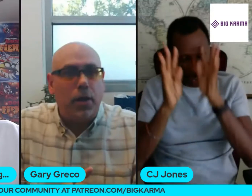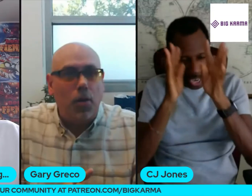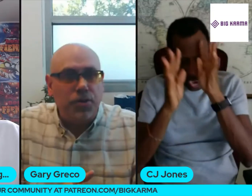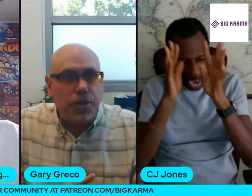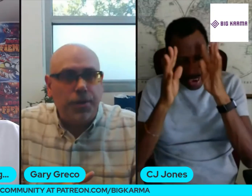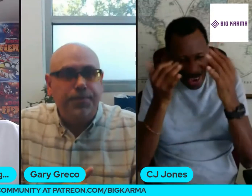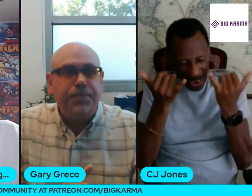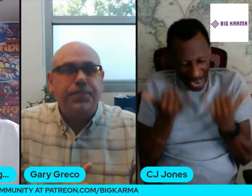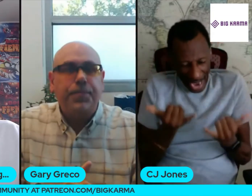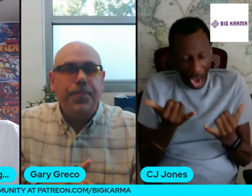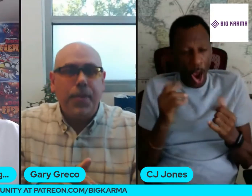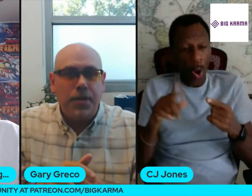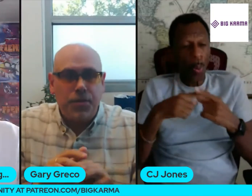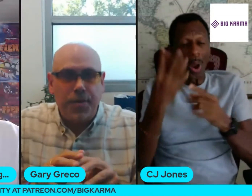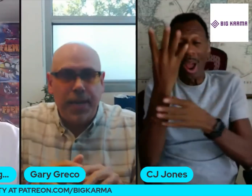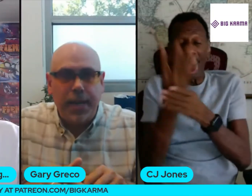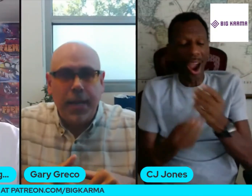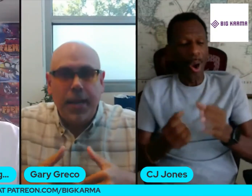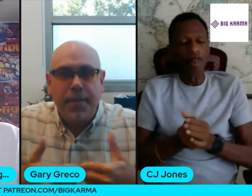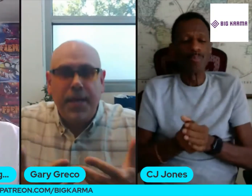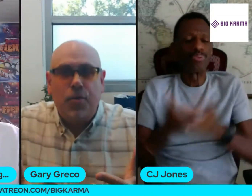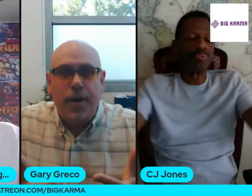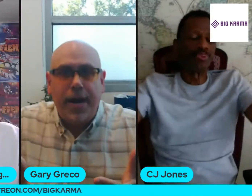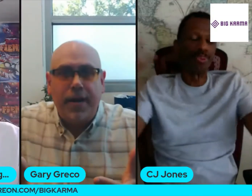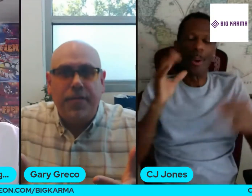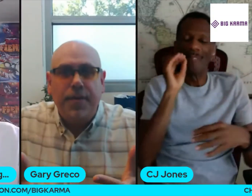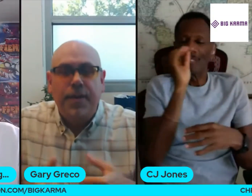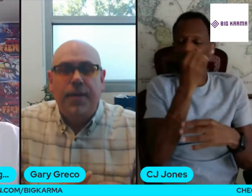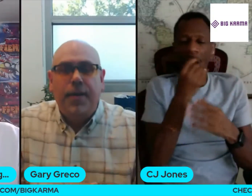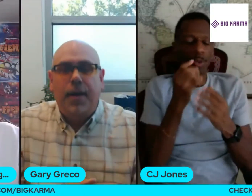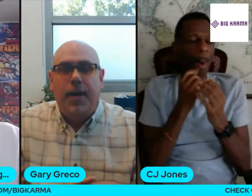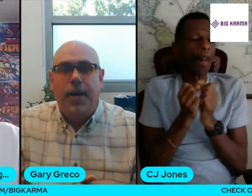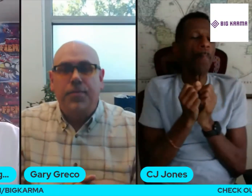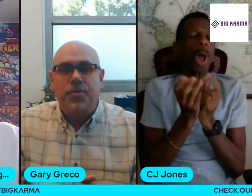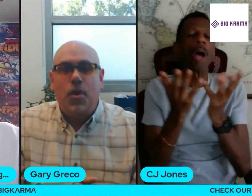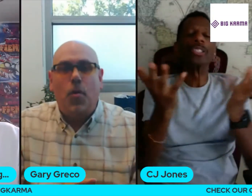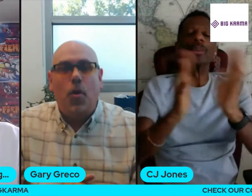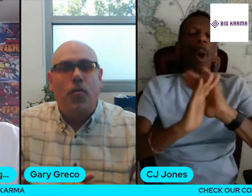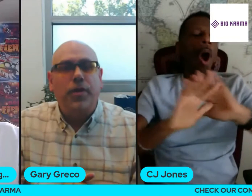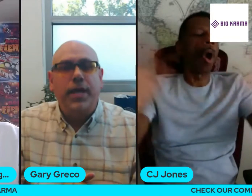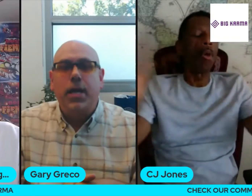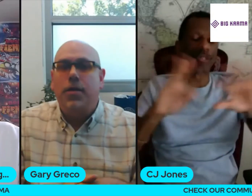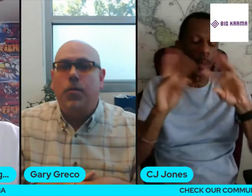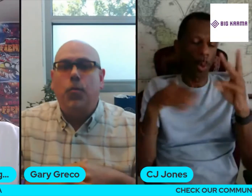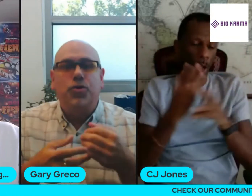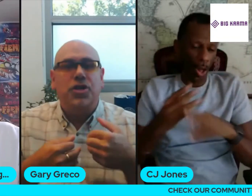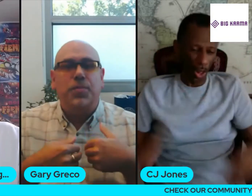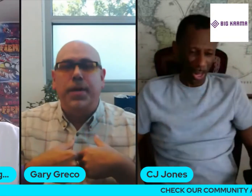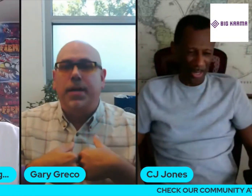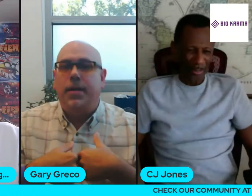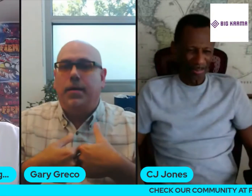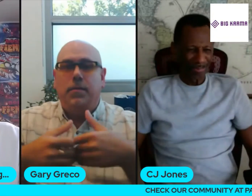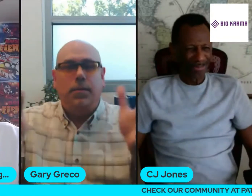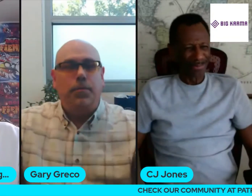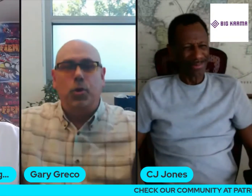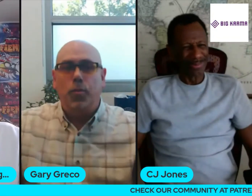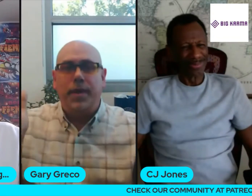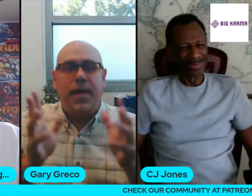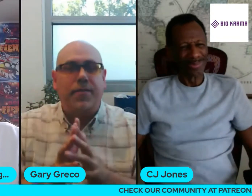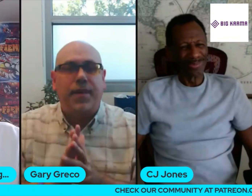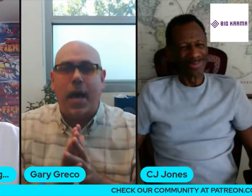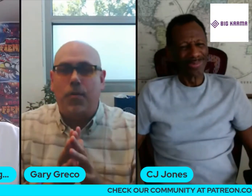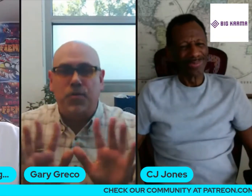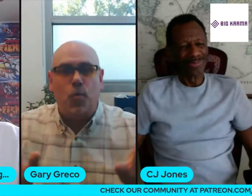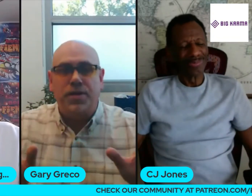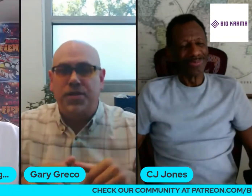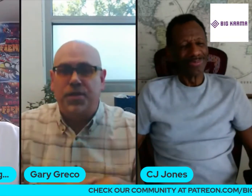and closer to being creative. So hopefully we'll just be blooming